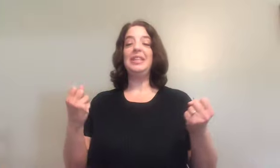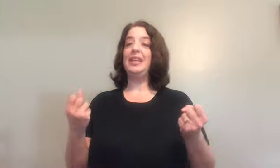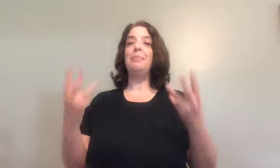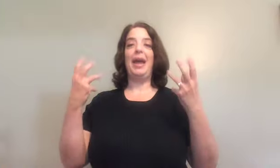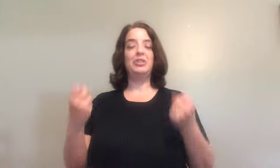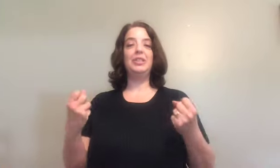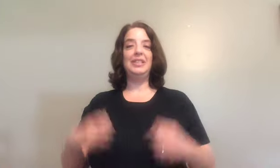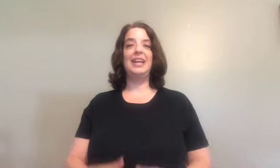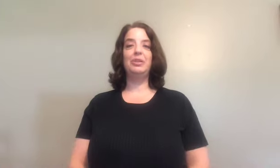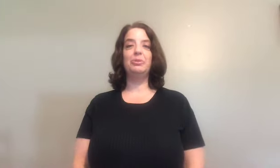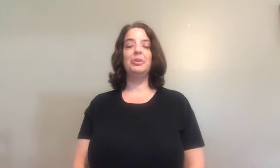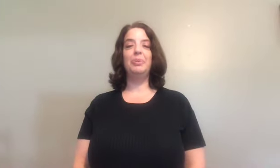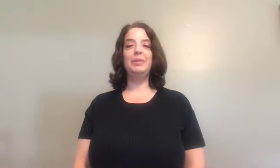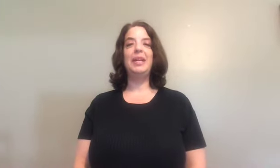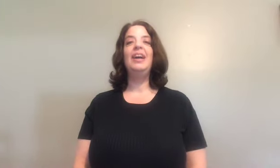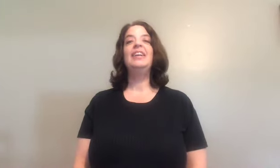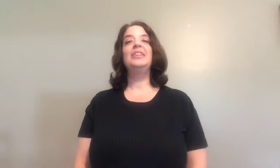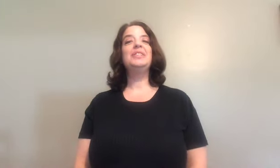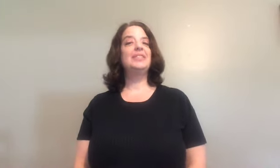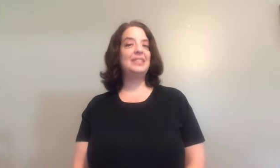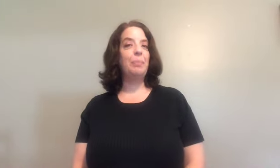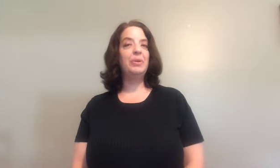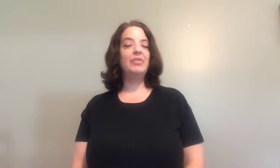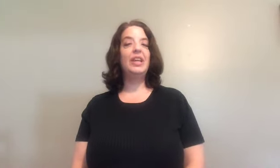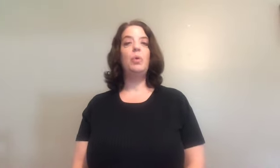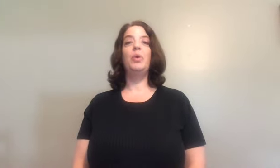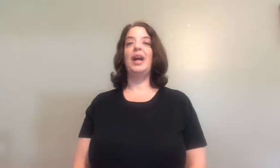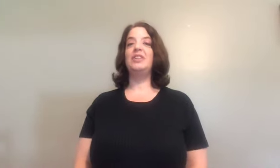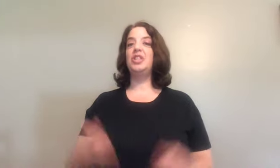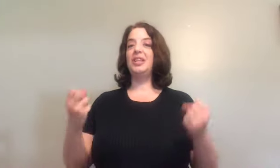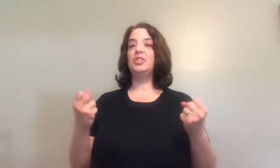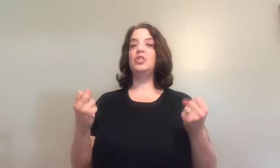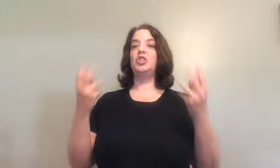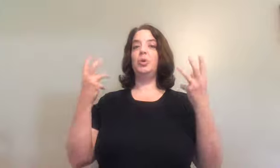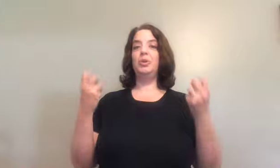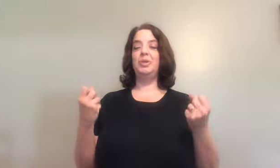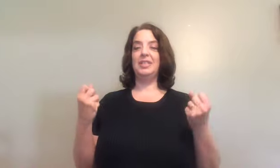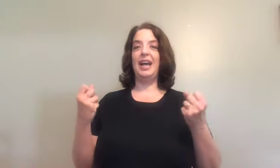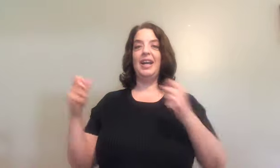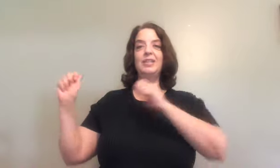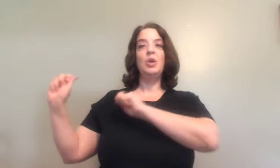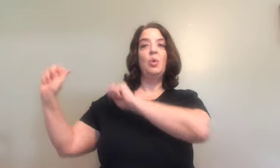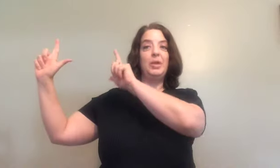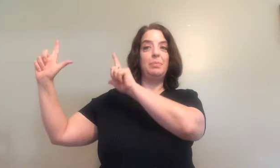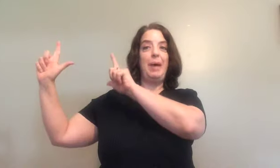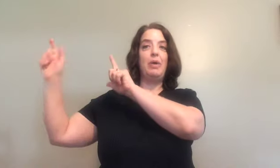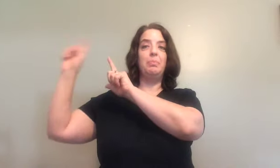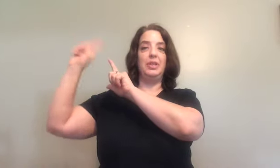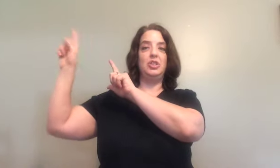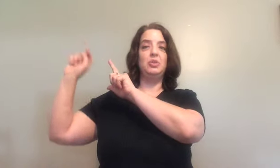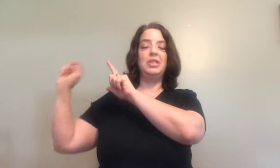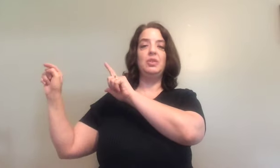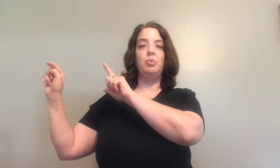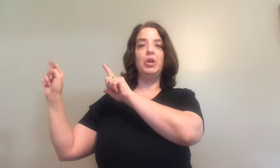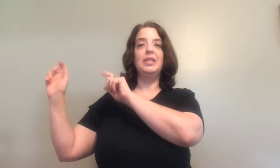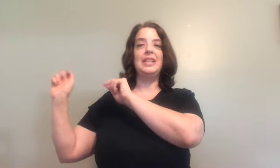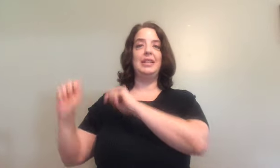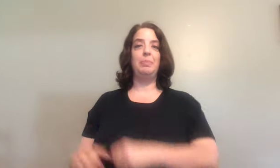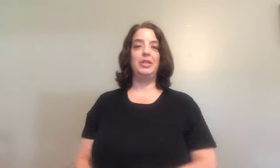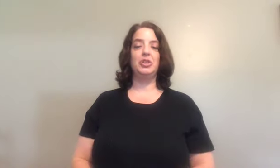them, actually sign through them with me. There is a separate video where I just show you the signs with the PowerPoint so you see the words and the pictures